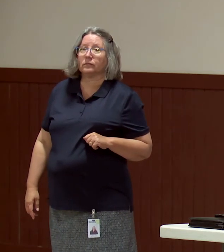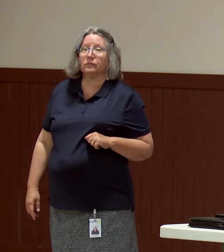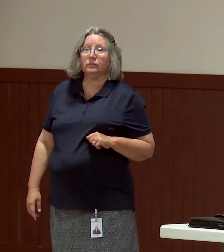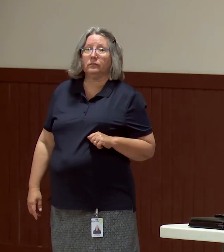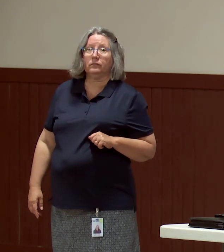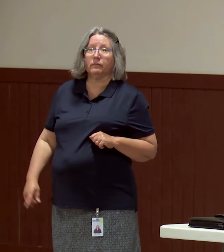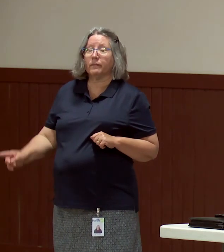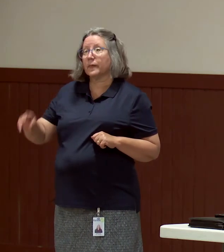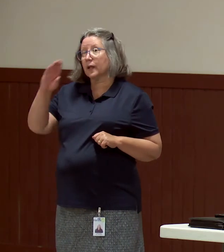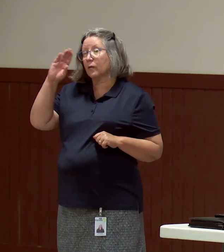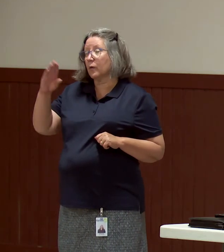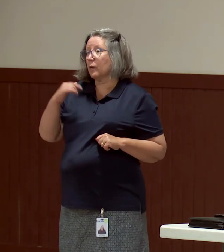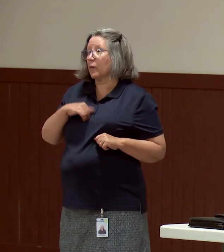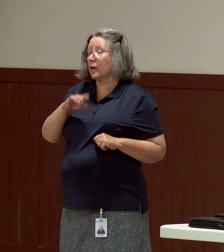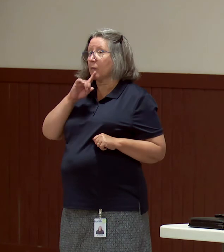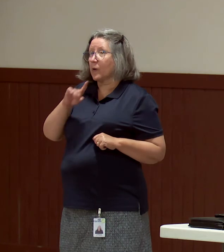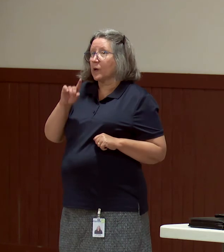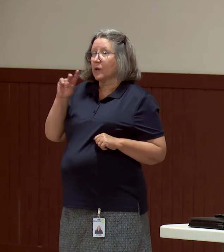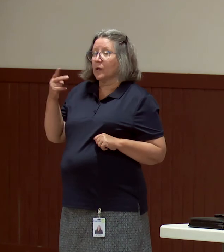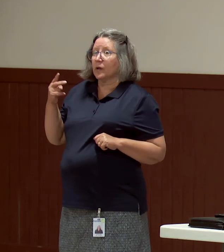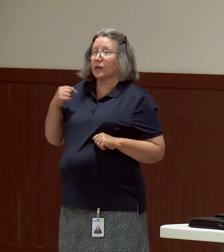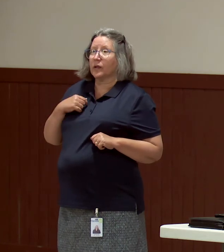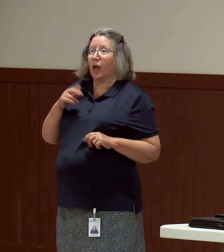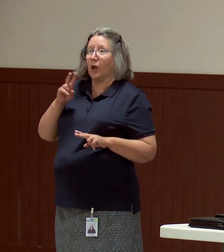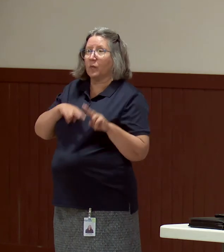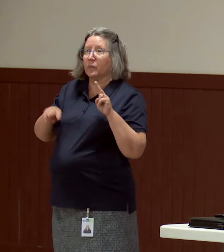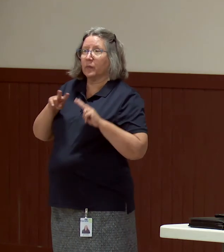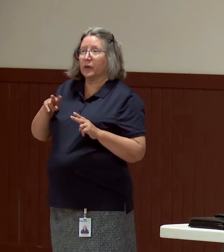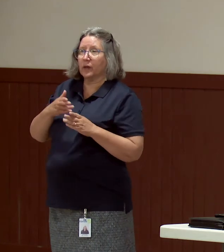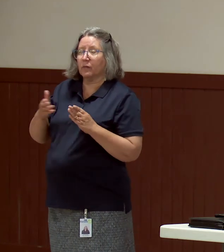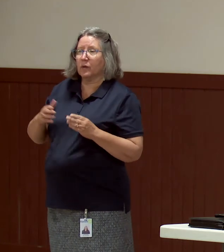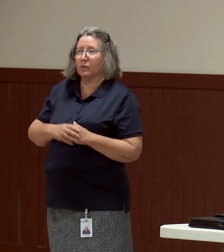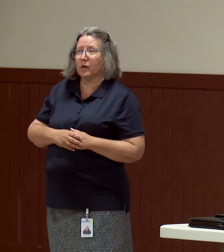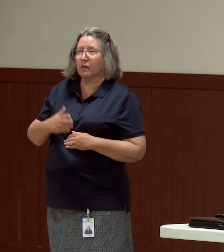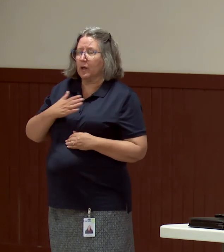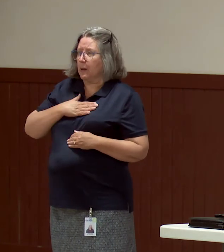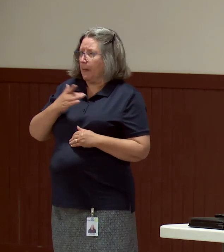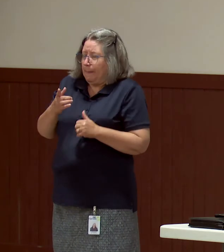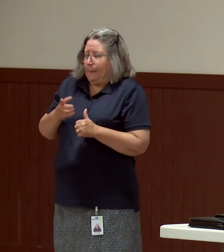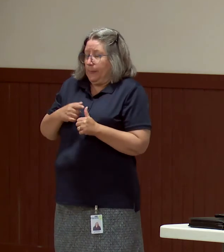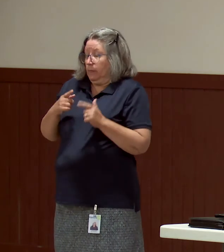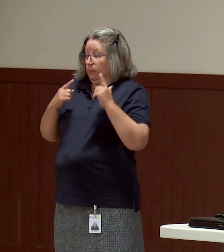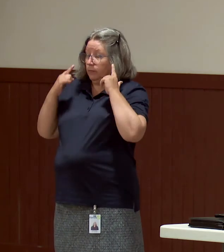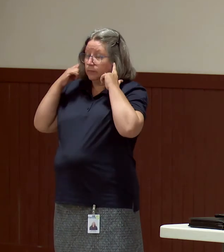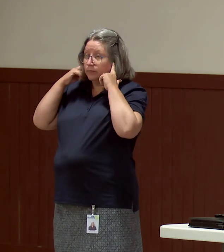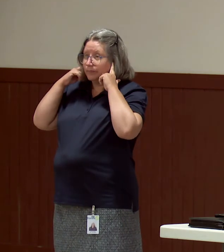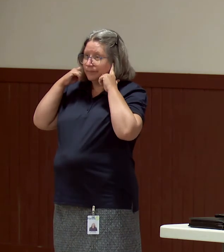I'm the type of person that takes a second to think through things. I guess my first question